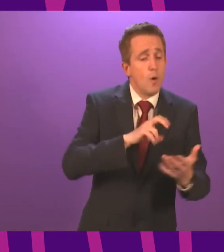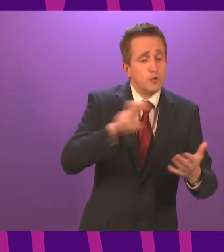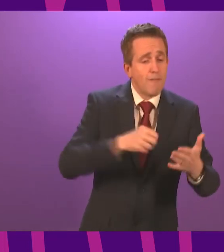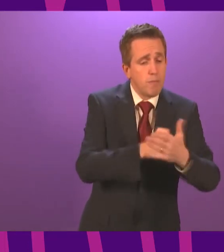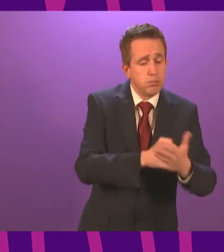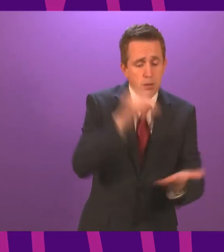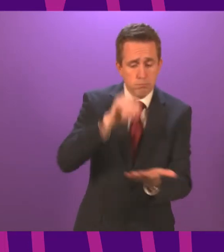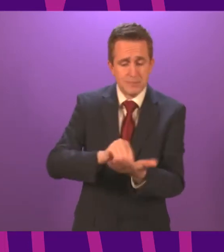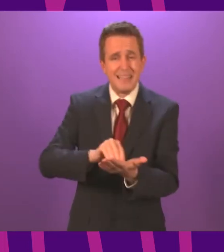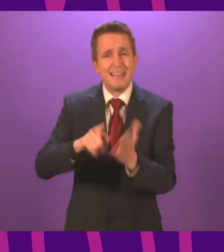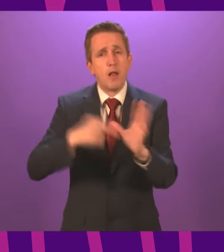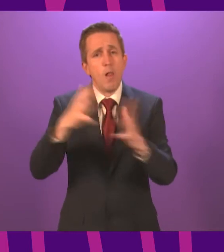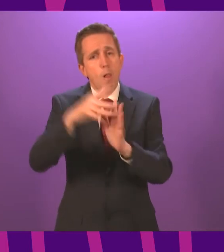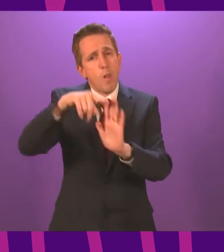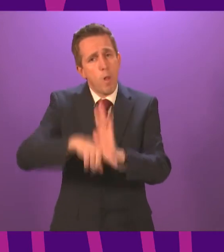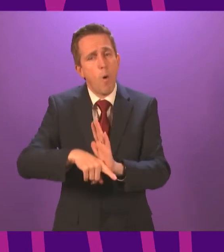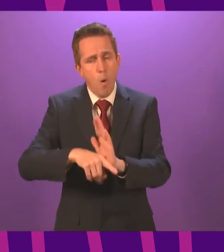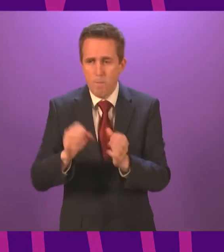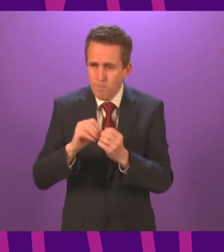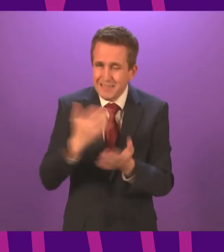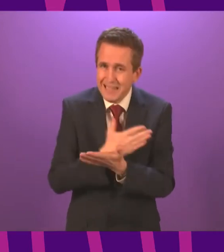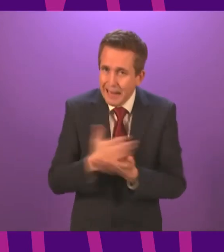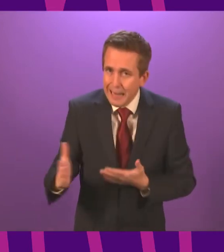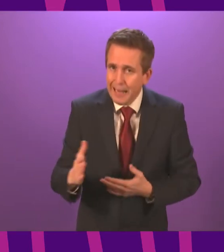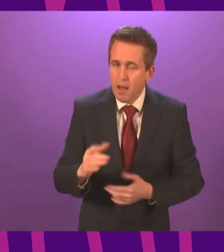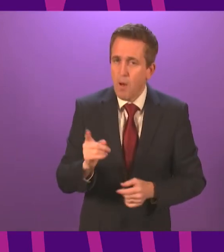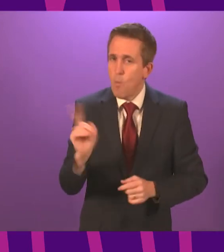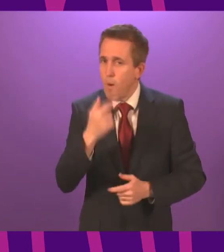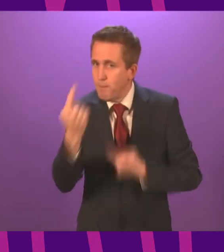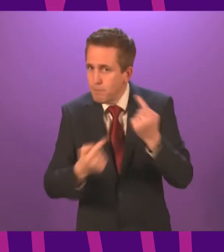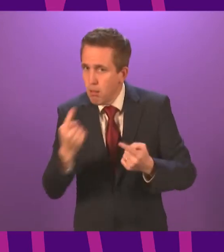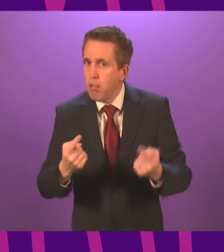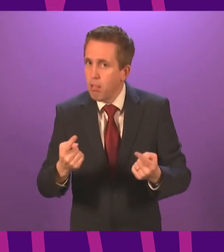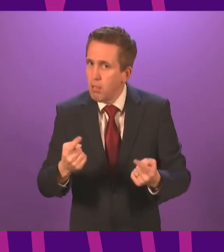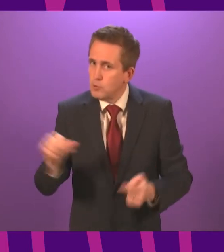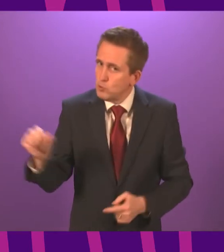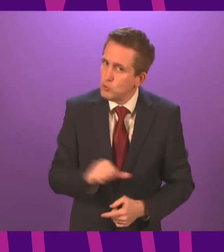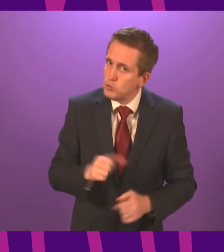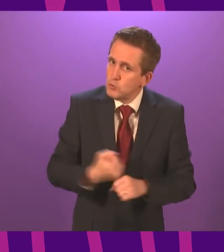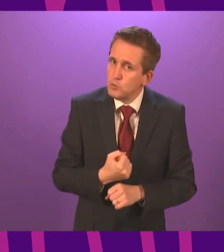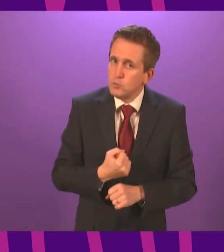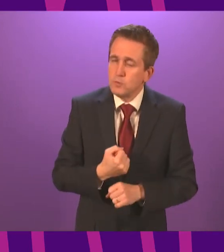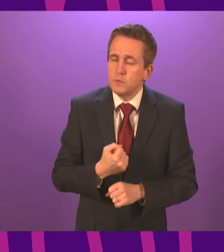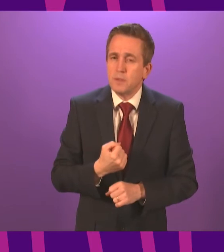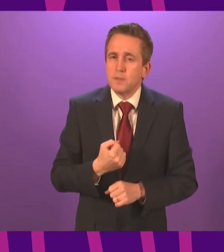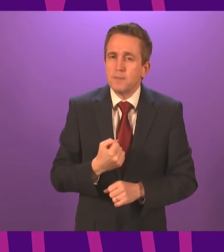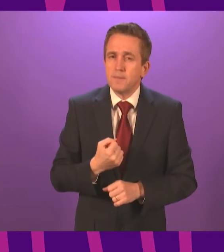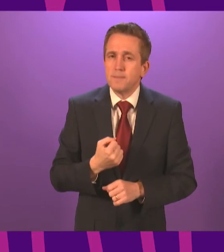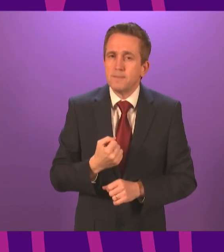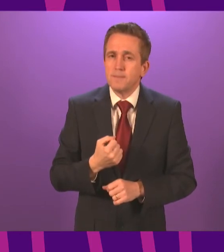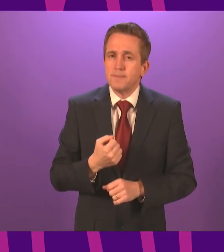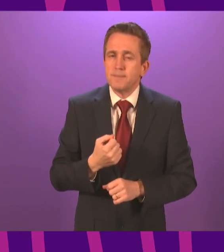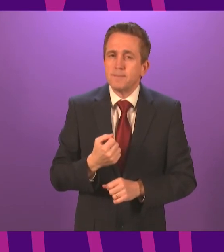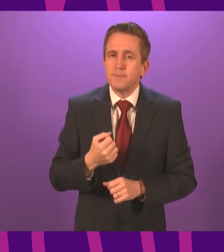it clear about what is expected that people should do. So I am concerned about the message that we would